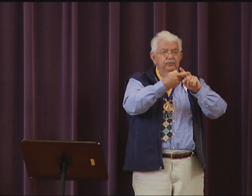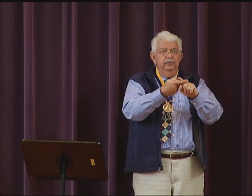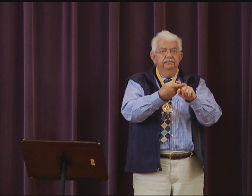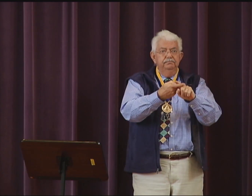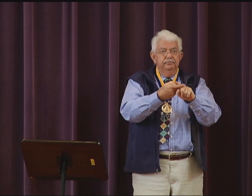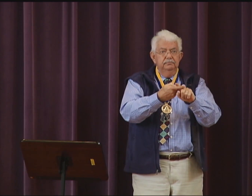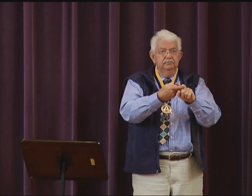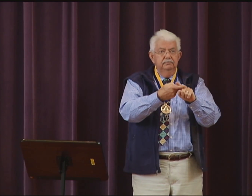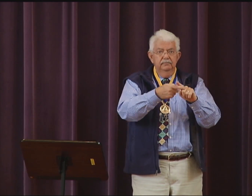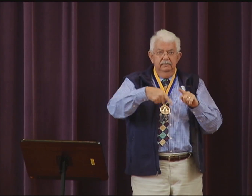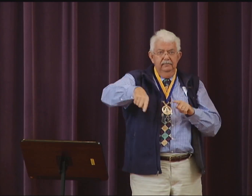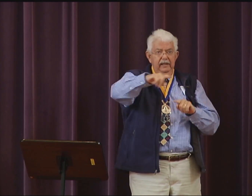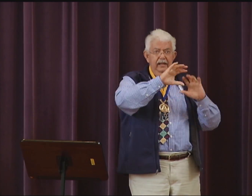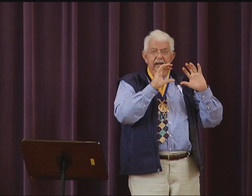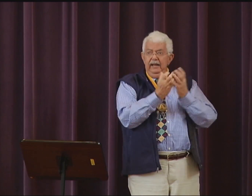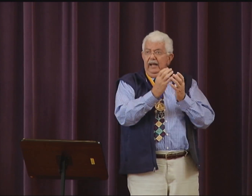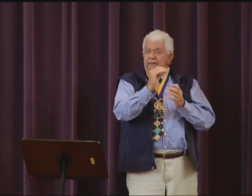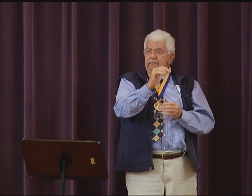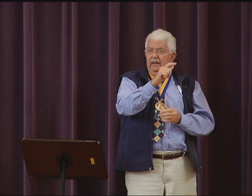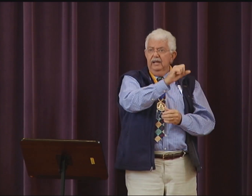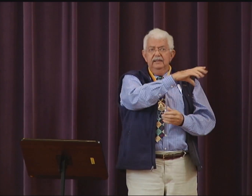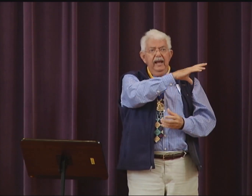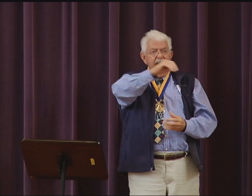and lifelong friendships